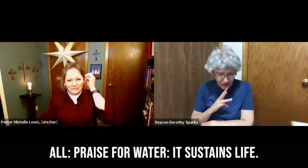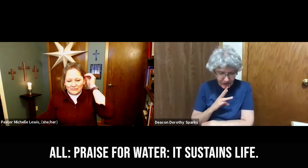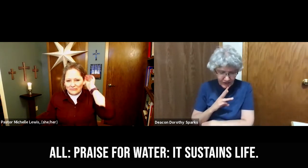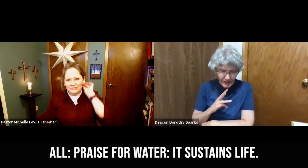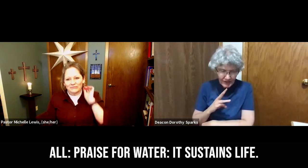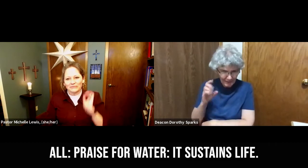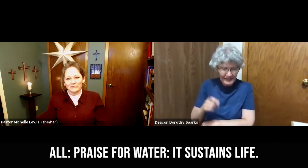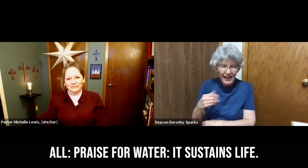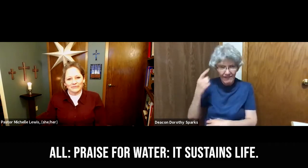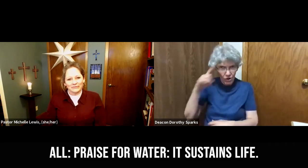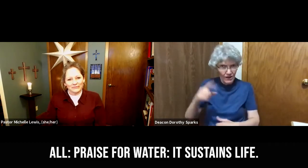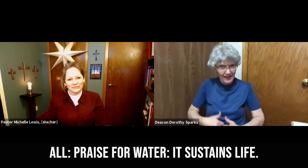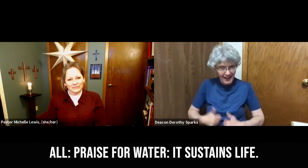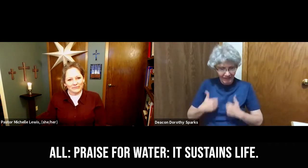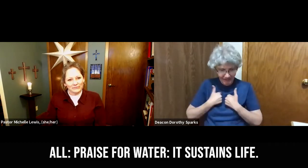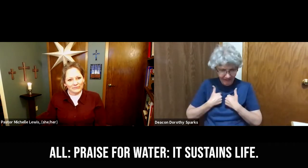Praise for water.